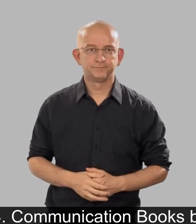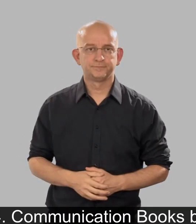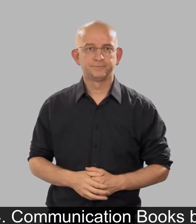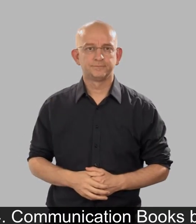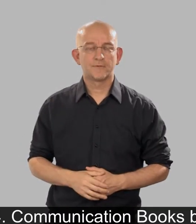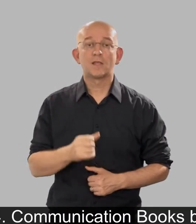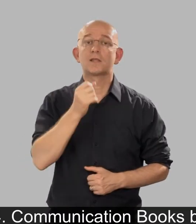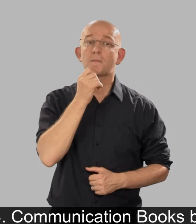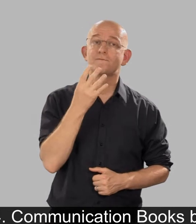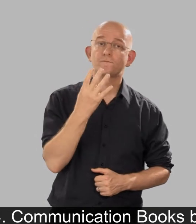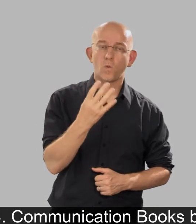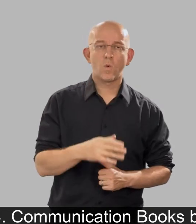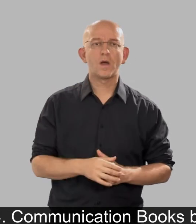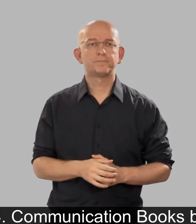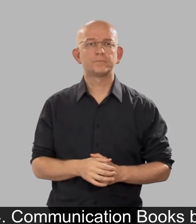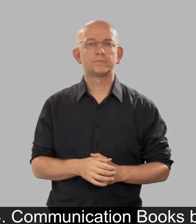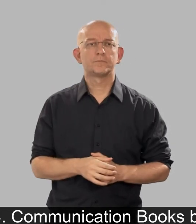departments. Number 4.